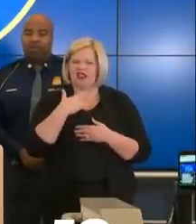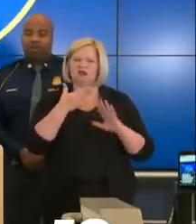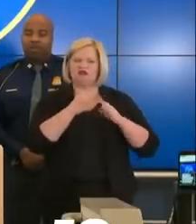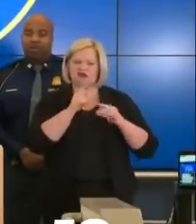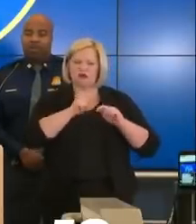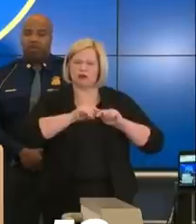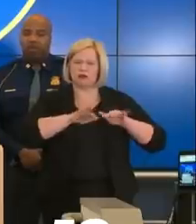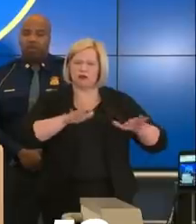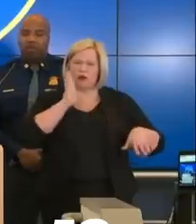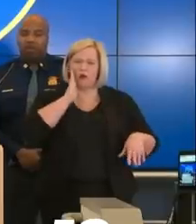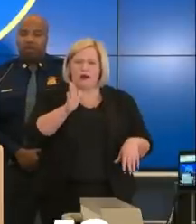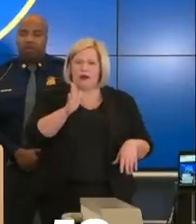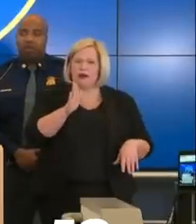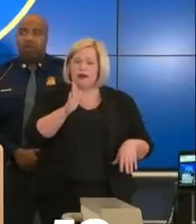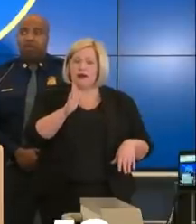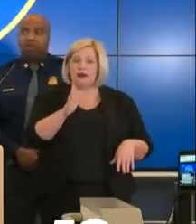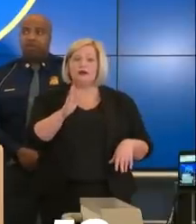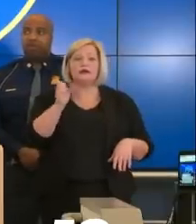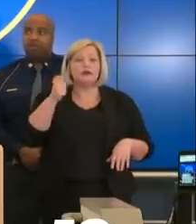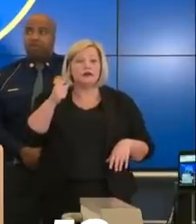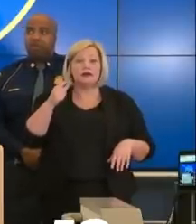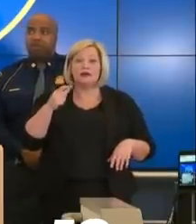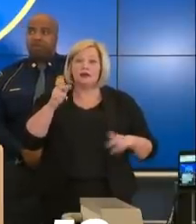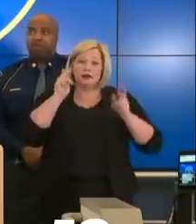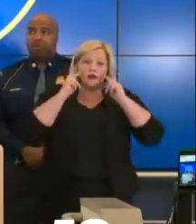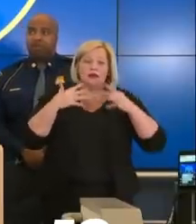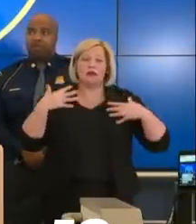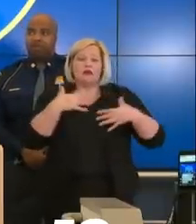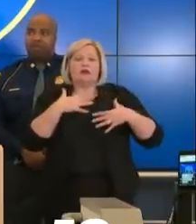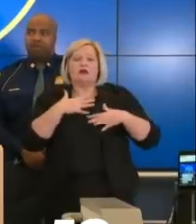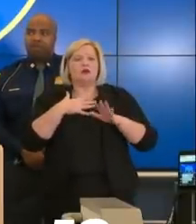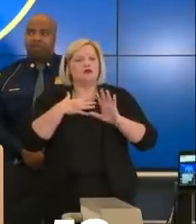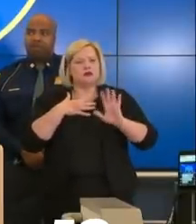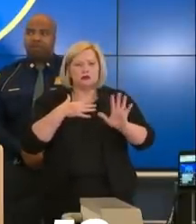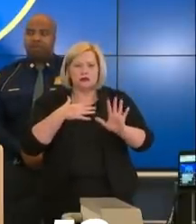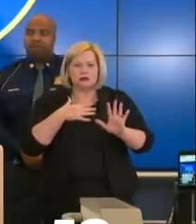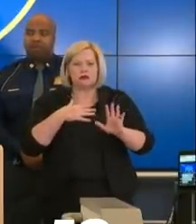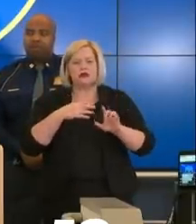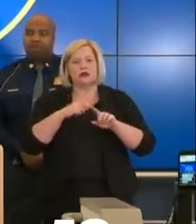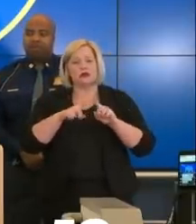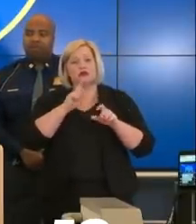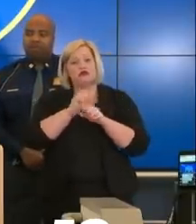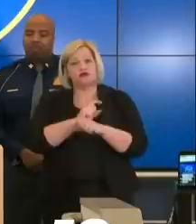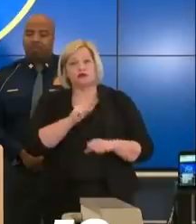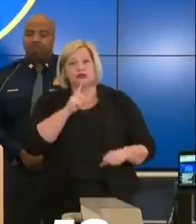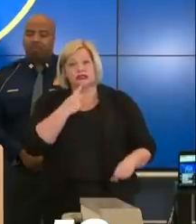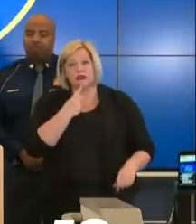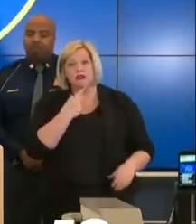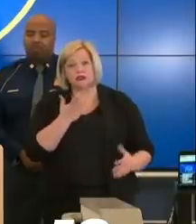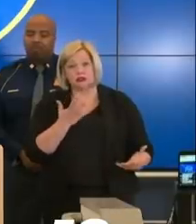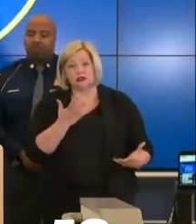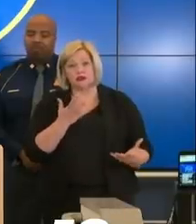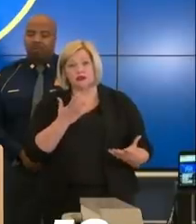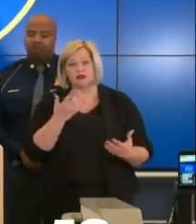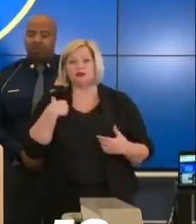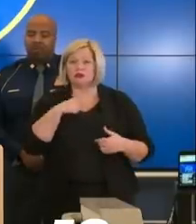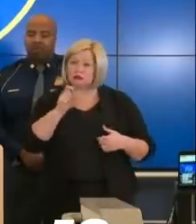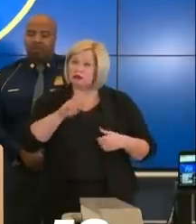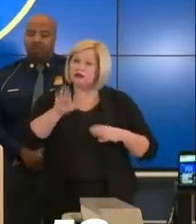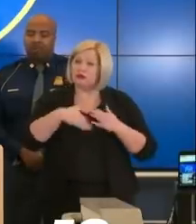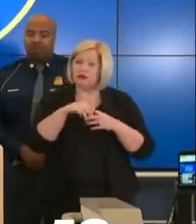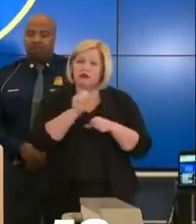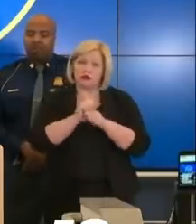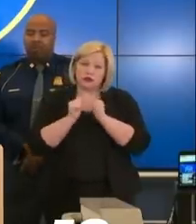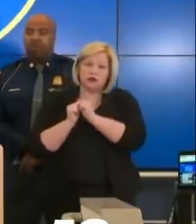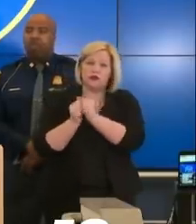spread. While we do not need to panic, this is very serious, and everyone must do their part to